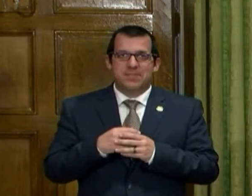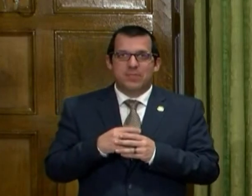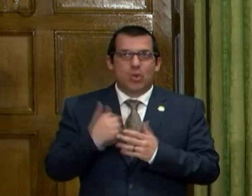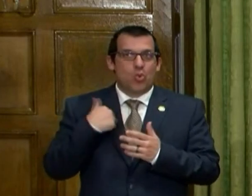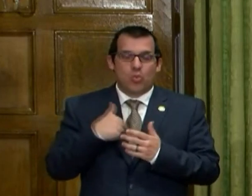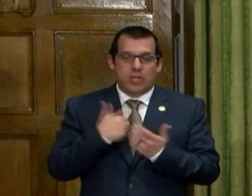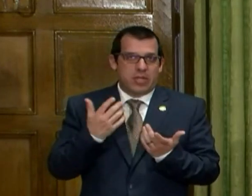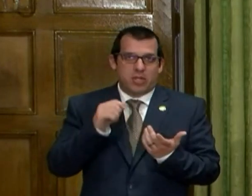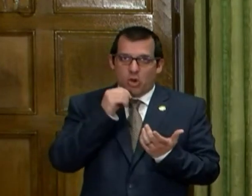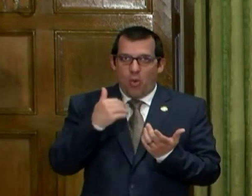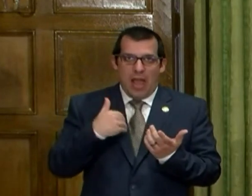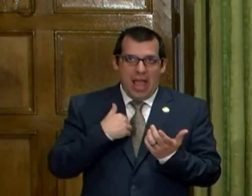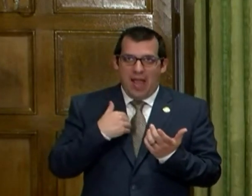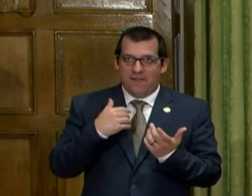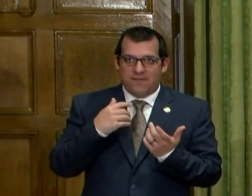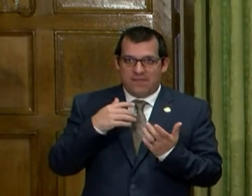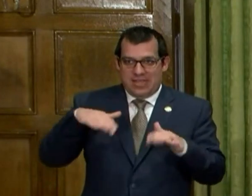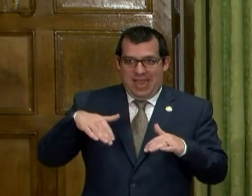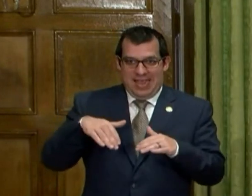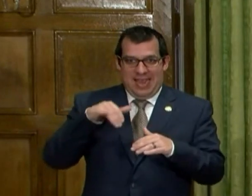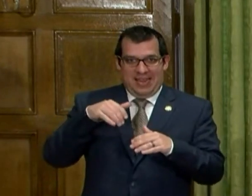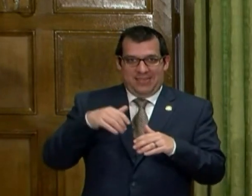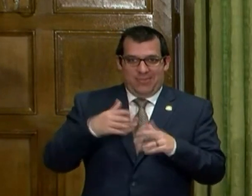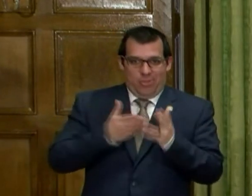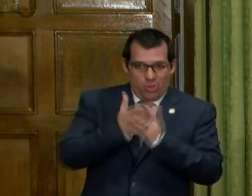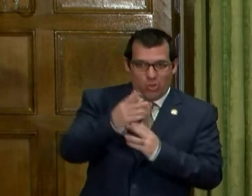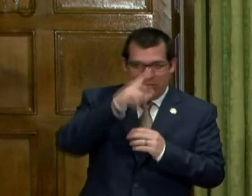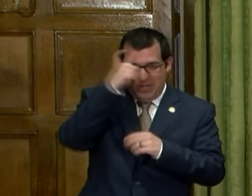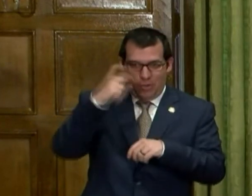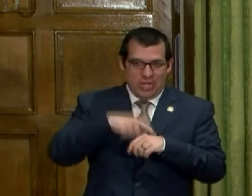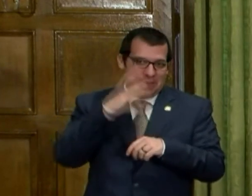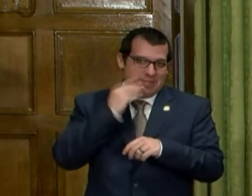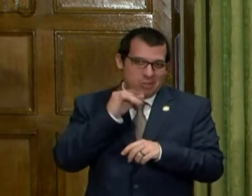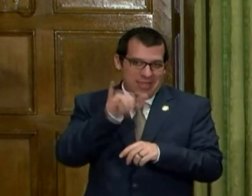we don't have a summer's worth of experience, but we're hopeful.